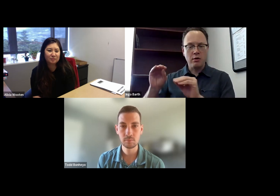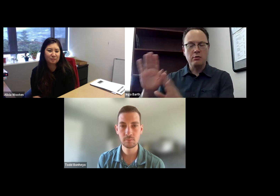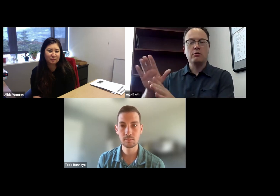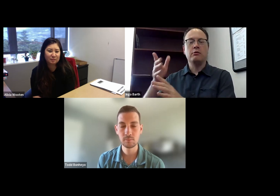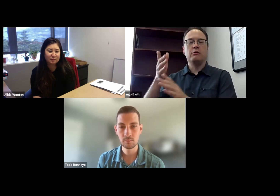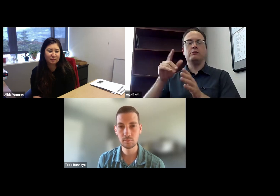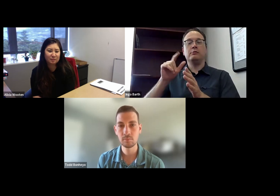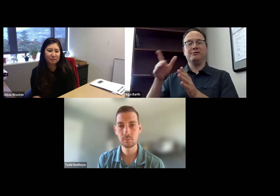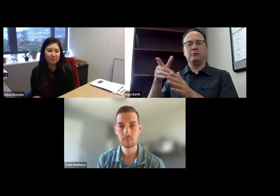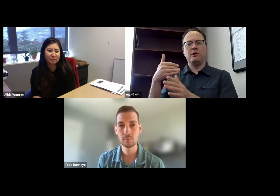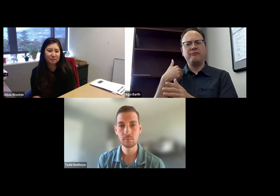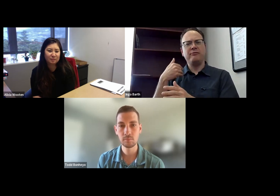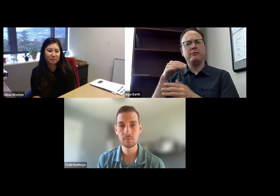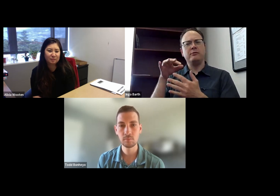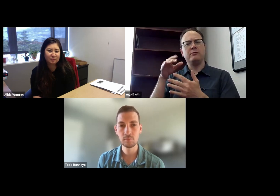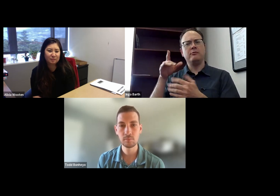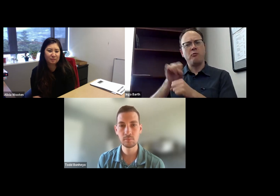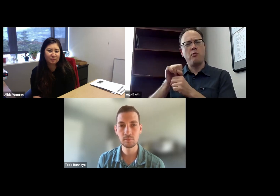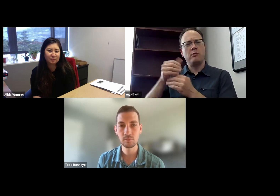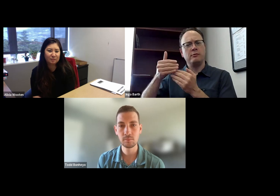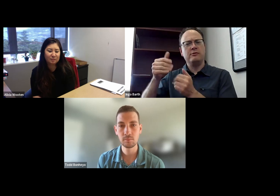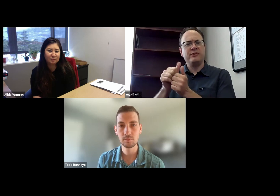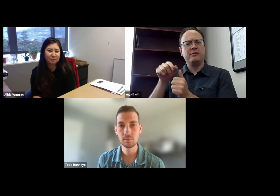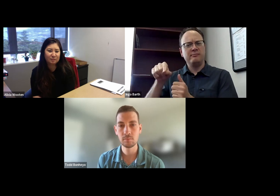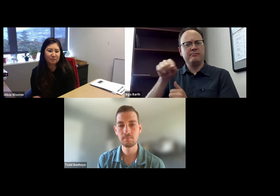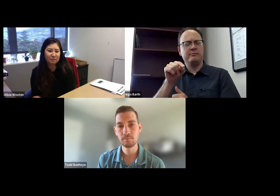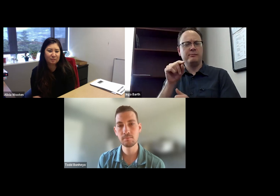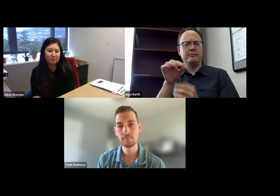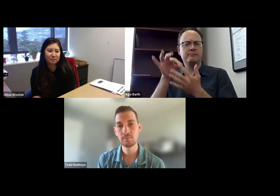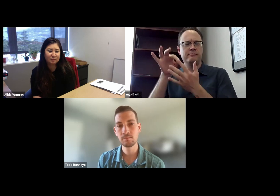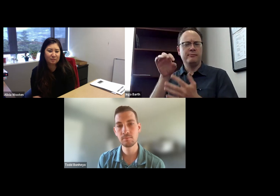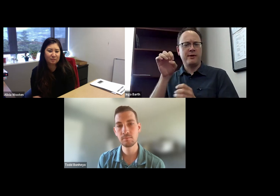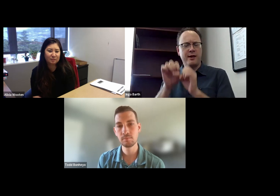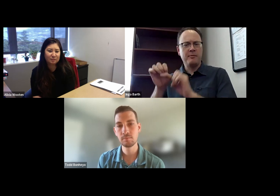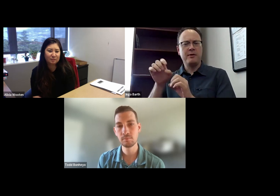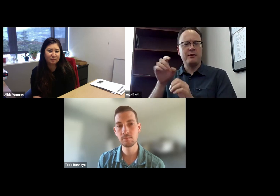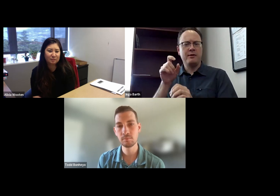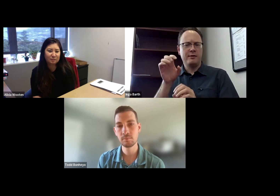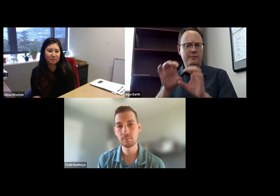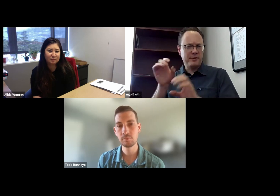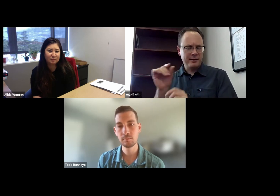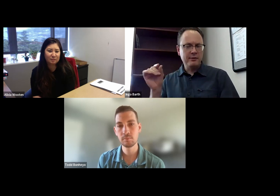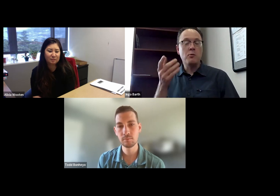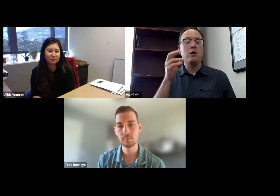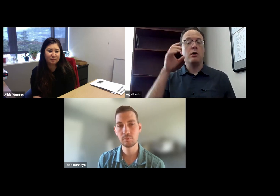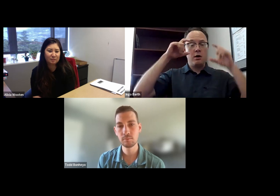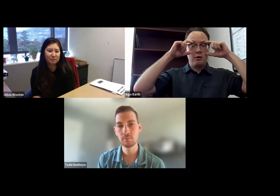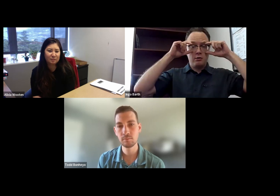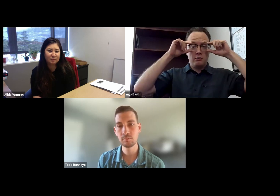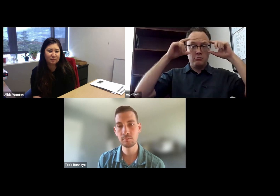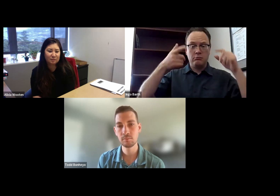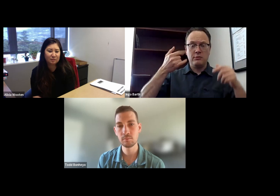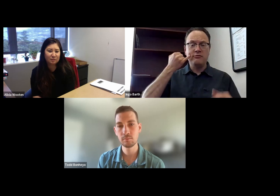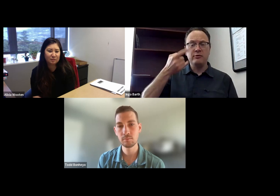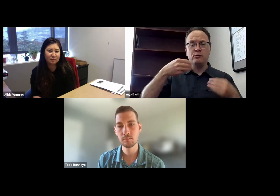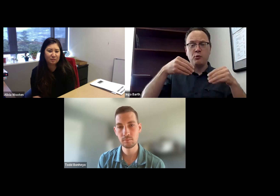so if you work in chemistry or you work in a field, there would be fields